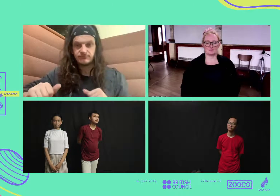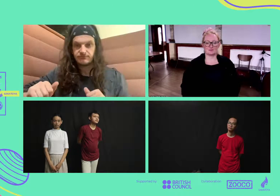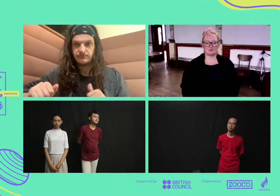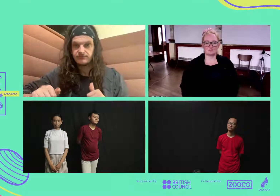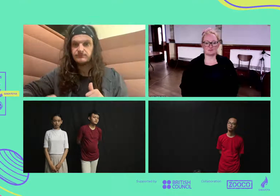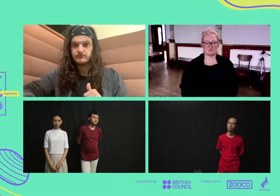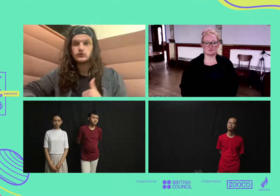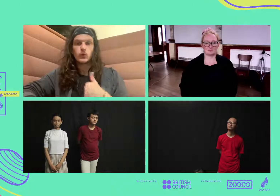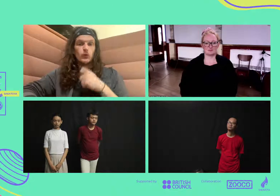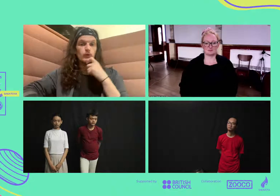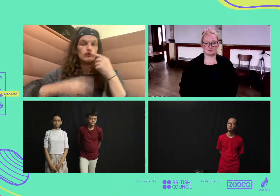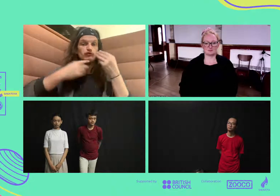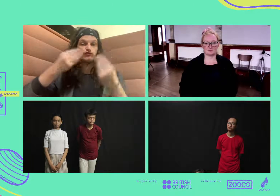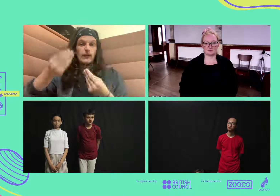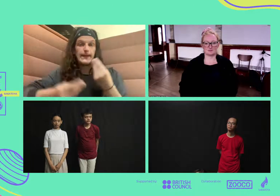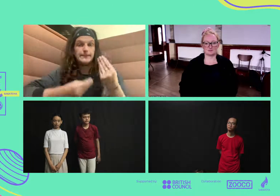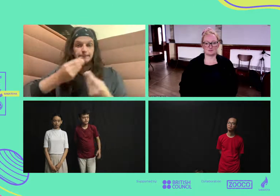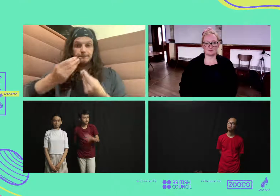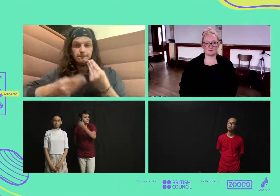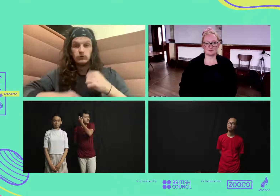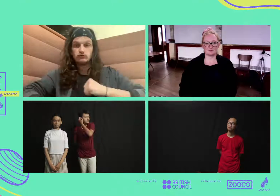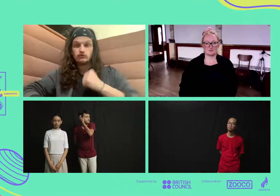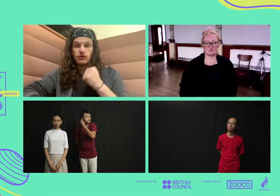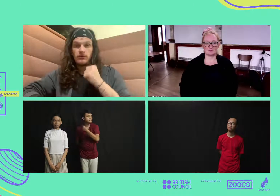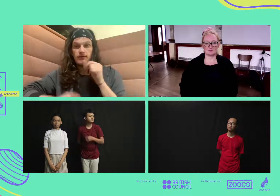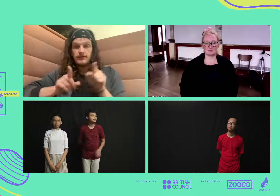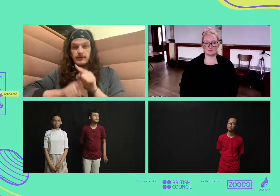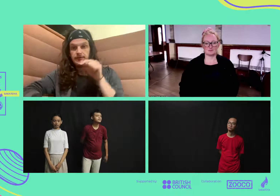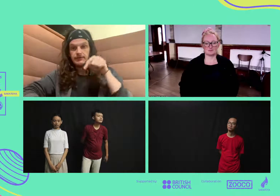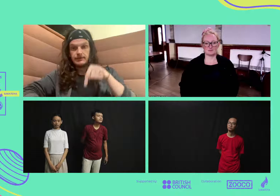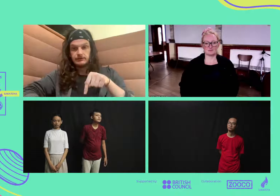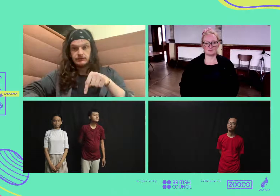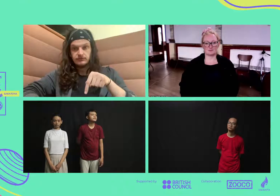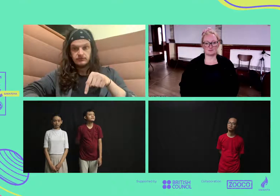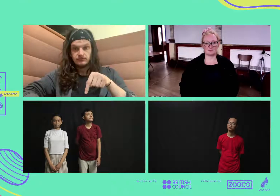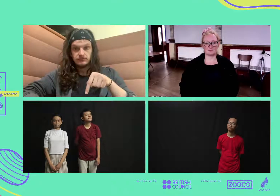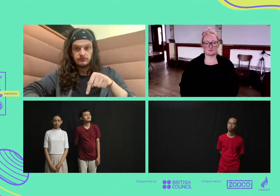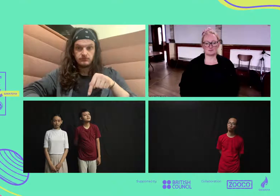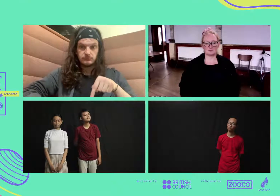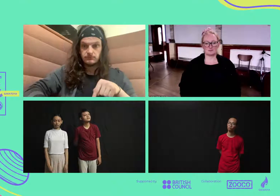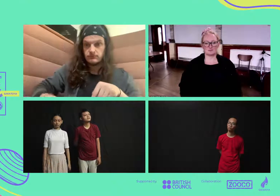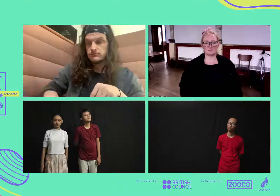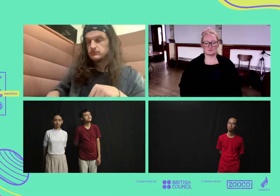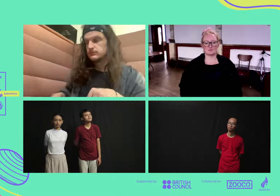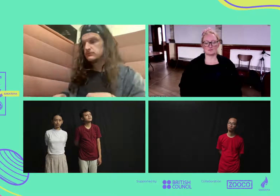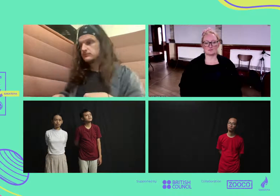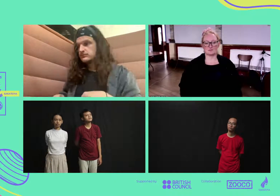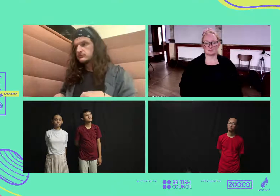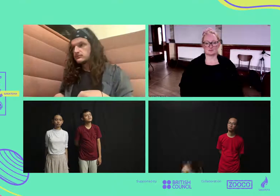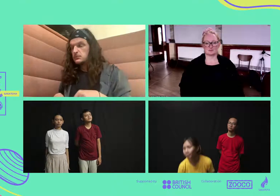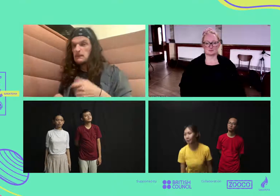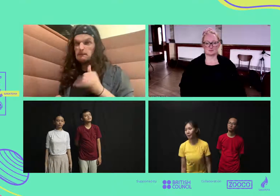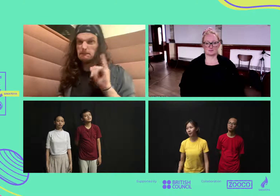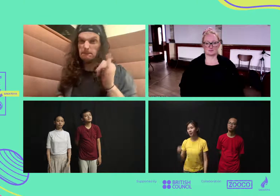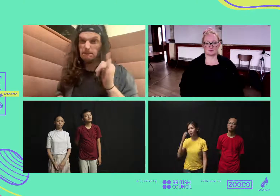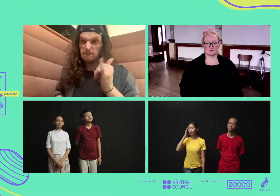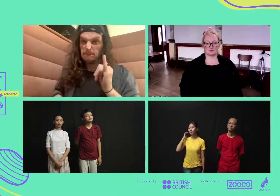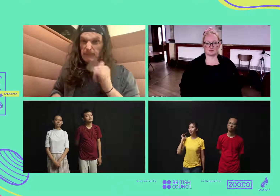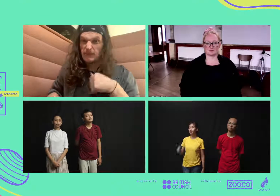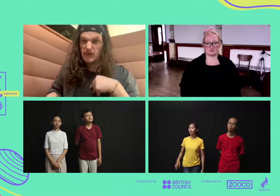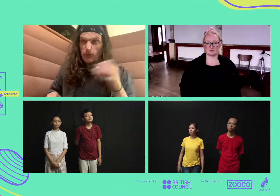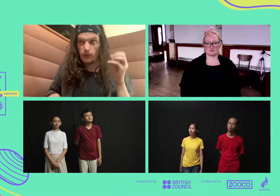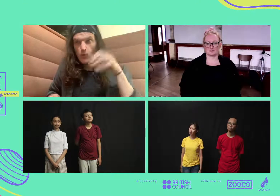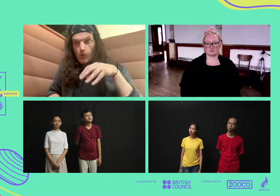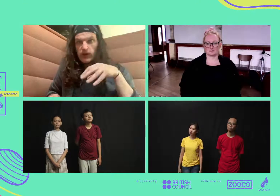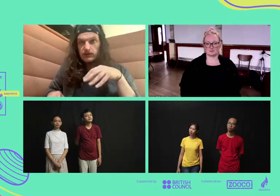very green, there's a lot of countryside. So I'm going to describe Scotland to you like this.